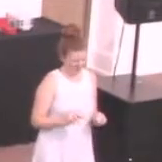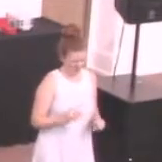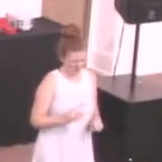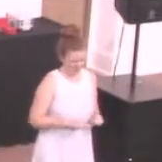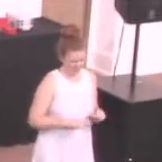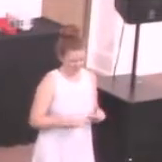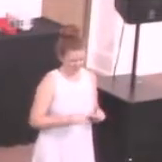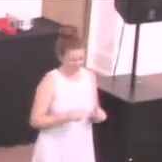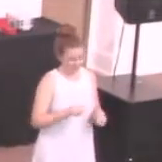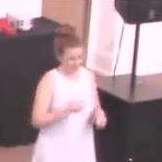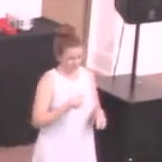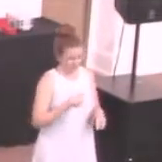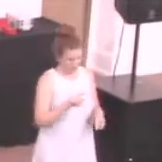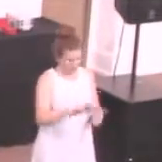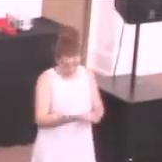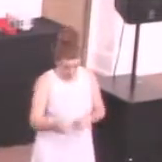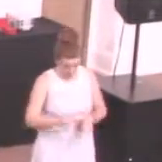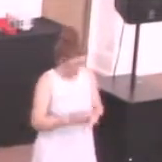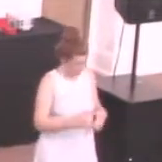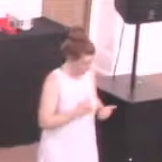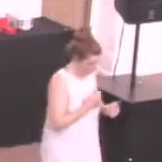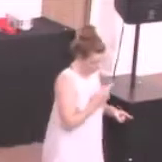Like you're dead or you're alive, right?